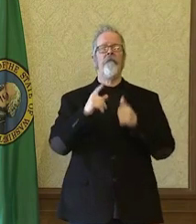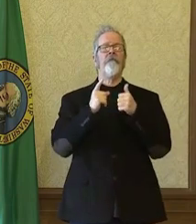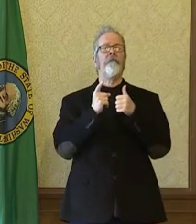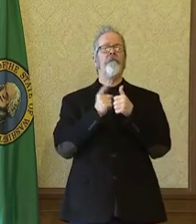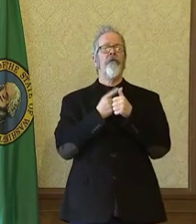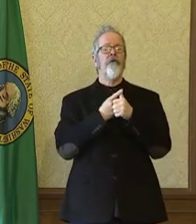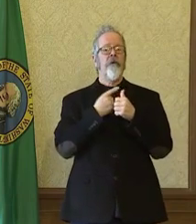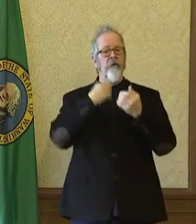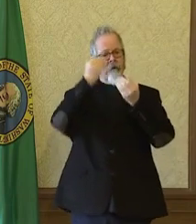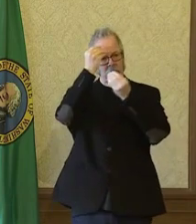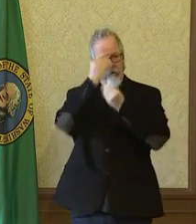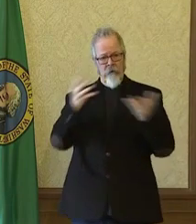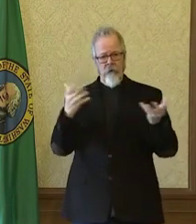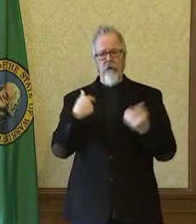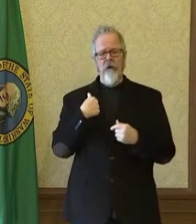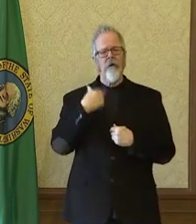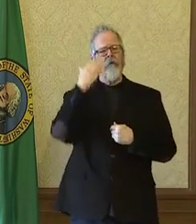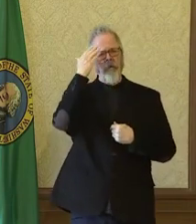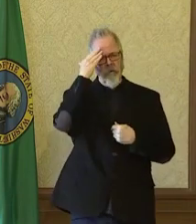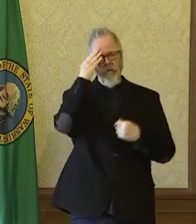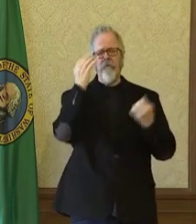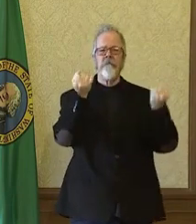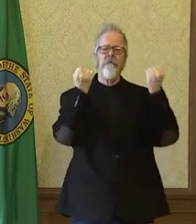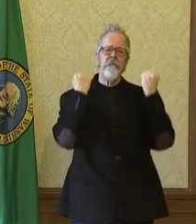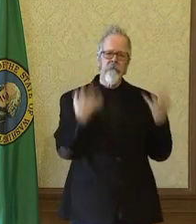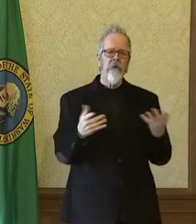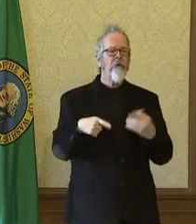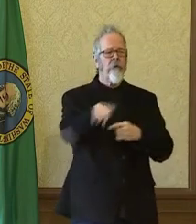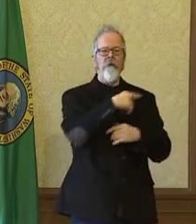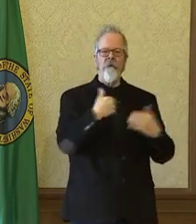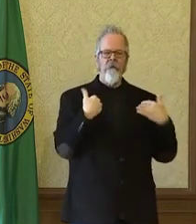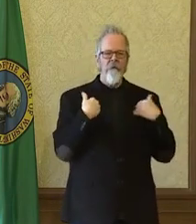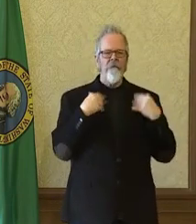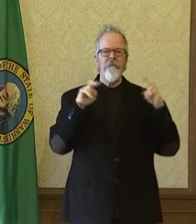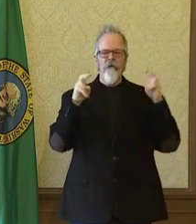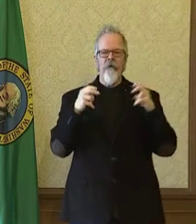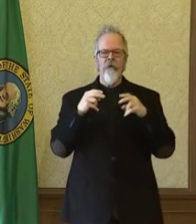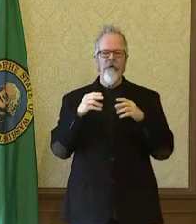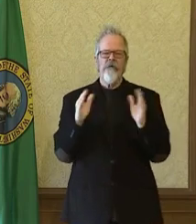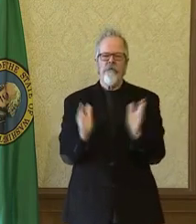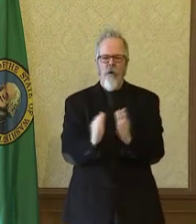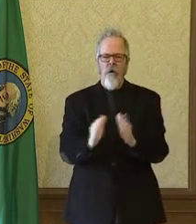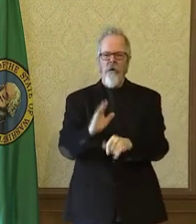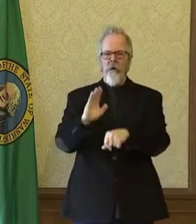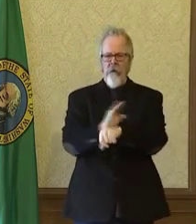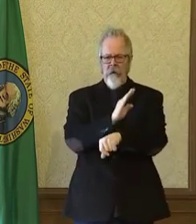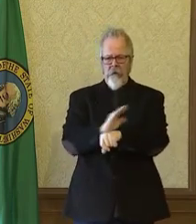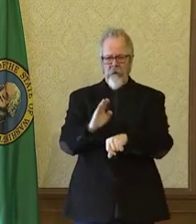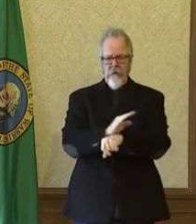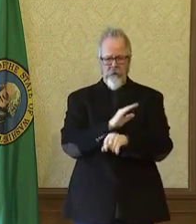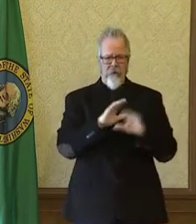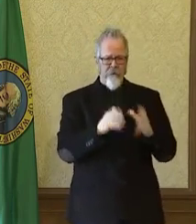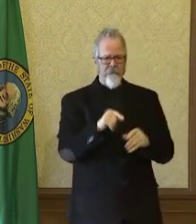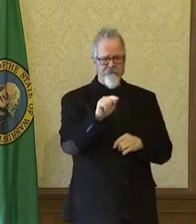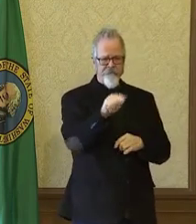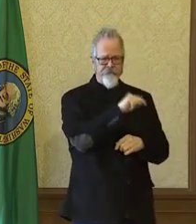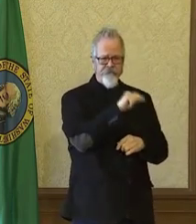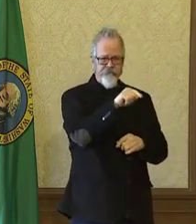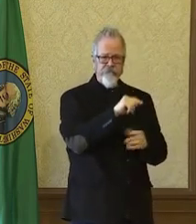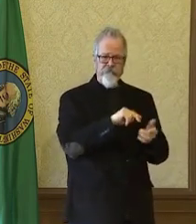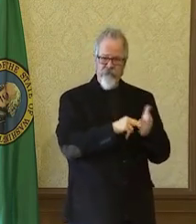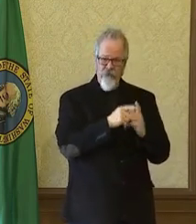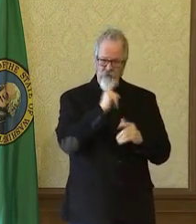and we want to help them through this period. Therefore, we're opening the application process for an emergency $5